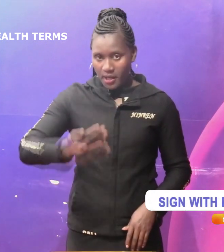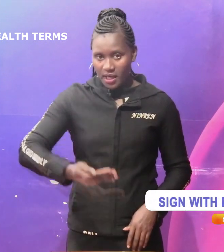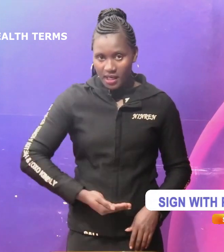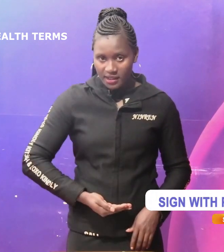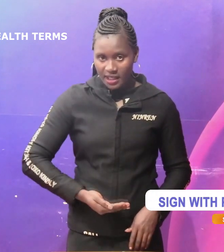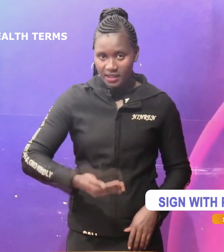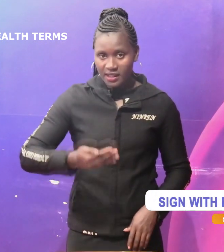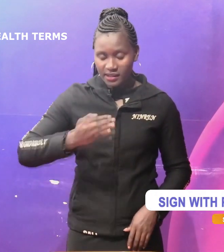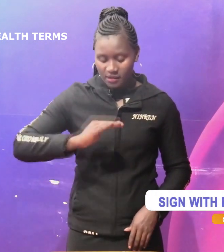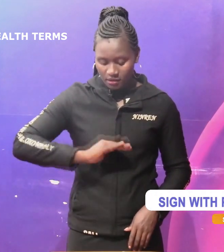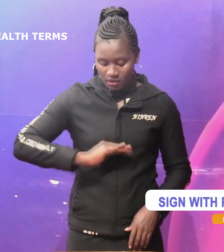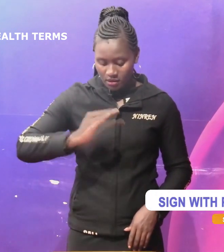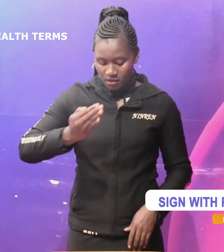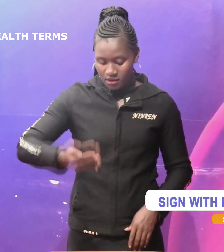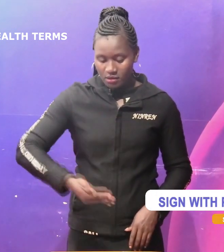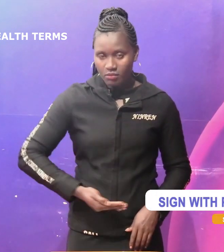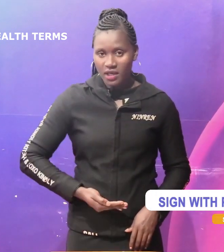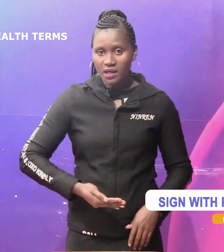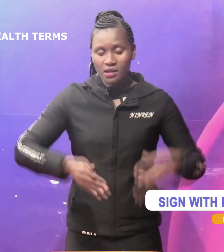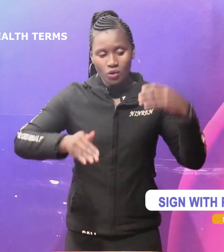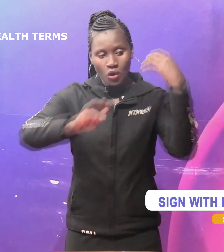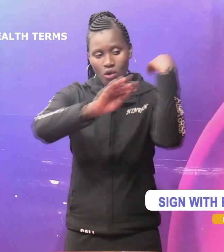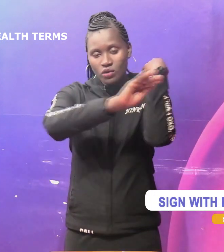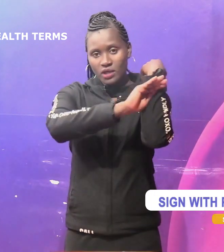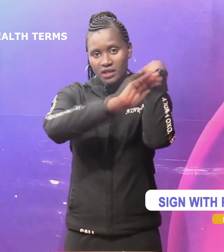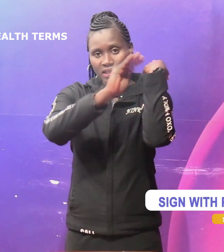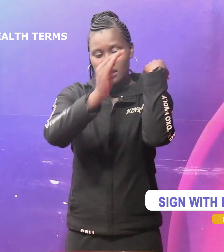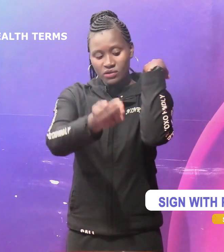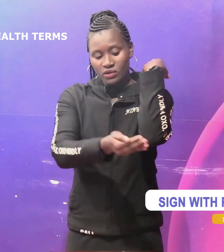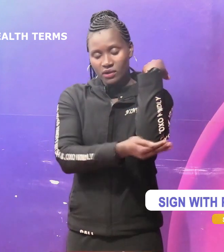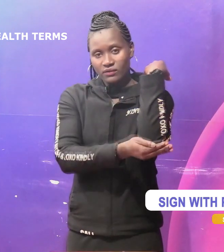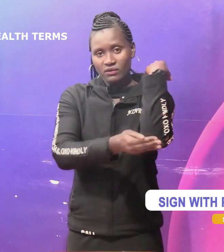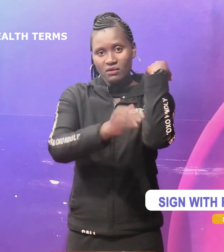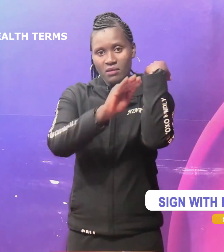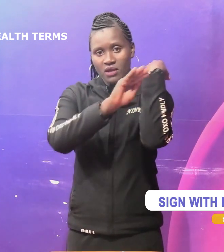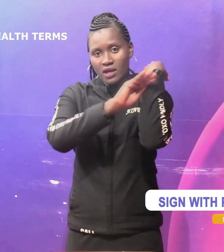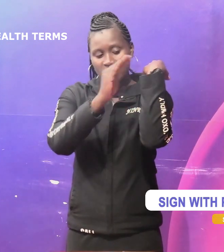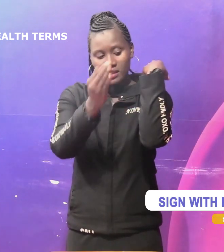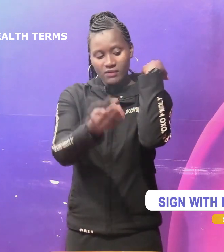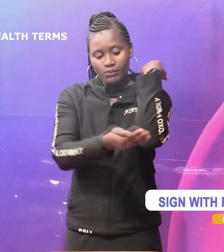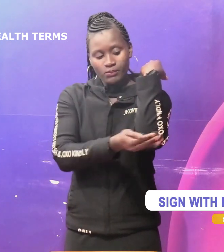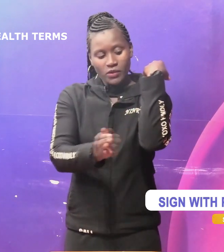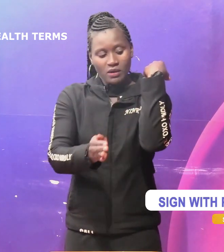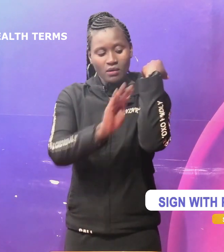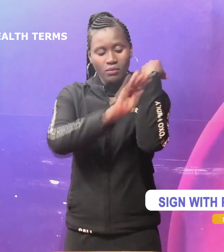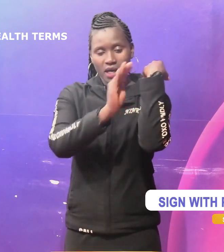pregnant, like this, pregnant, or you can either use on by your hand, pregnant